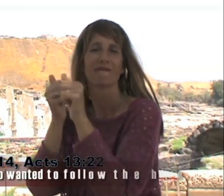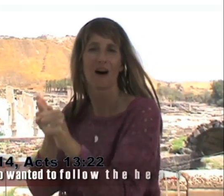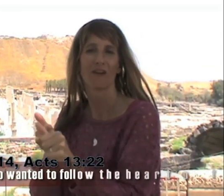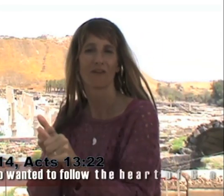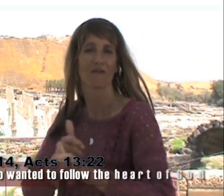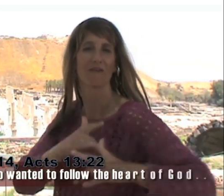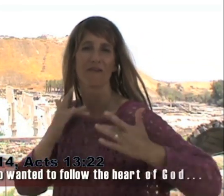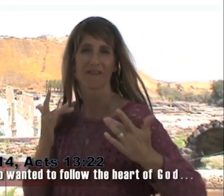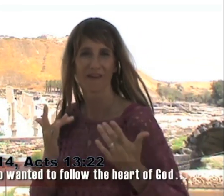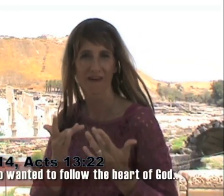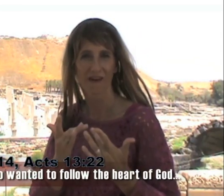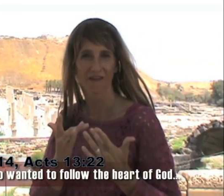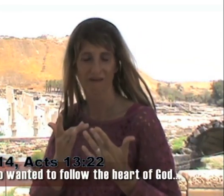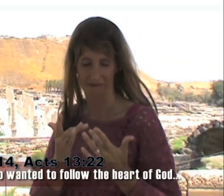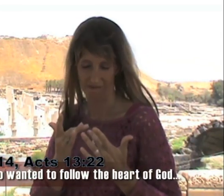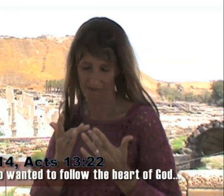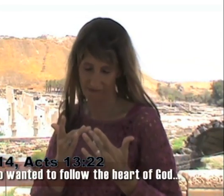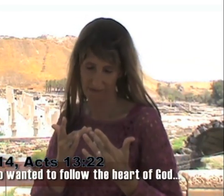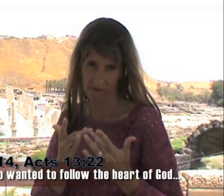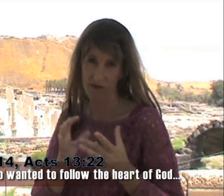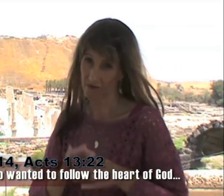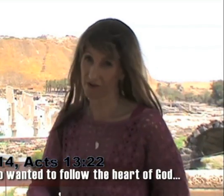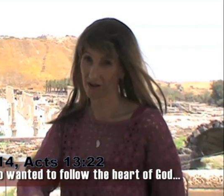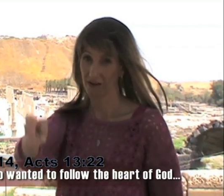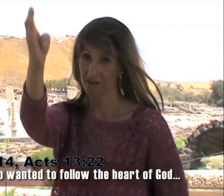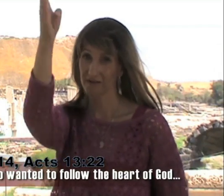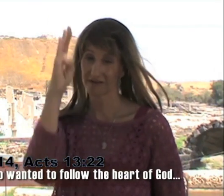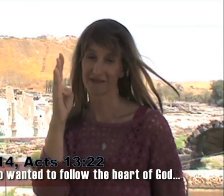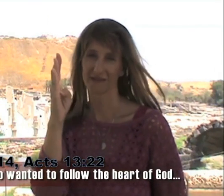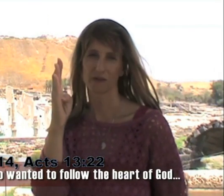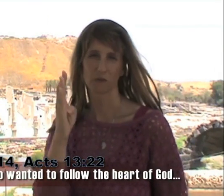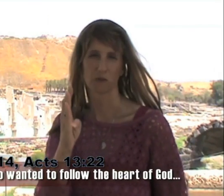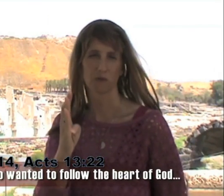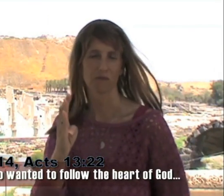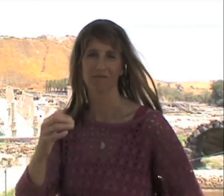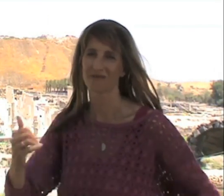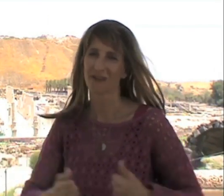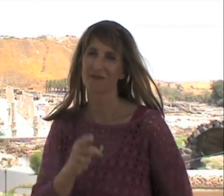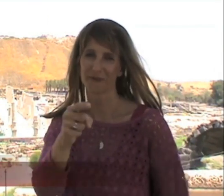And David was a man who wanted to follow the heart of God and honor God.